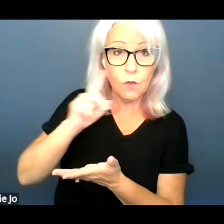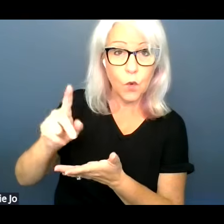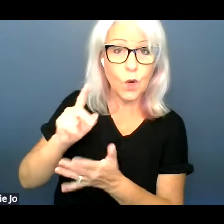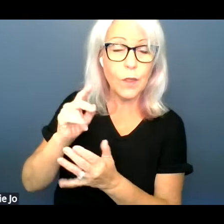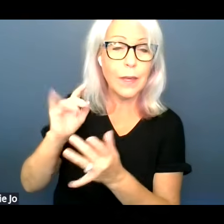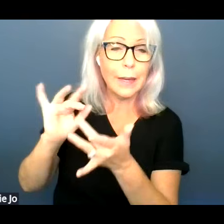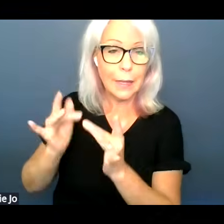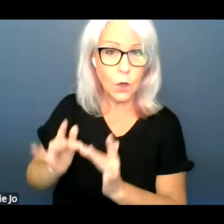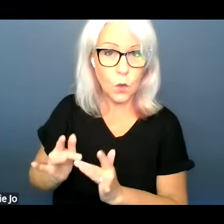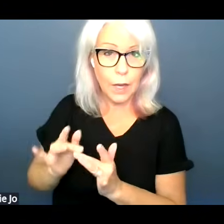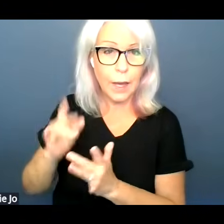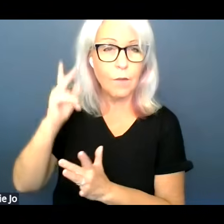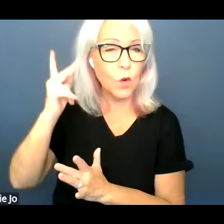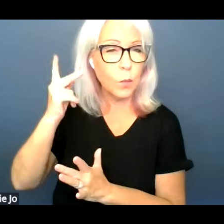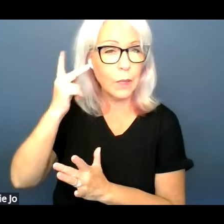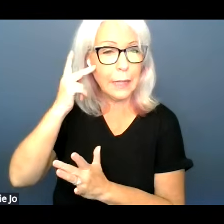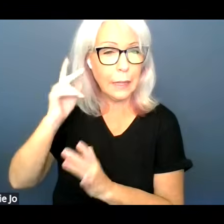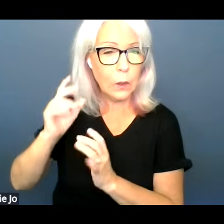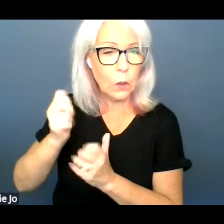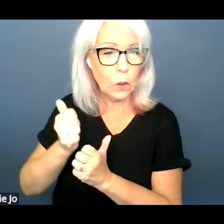Yeah.